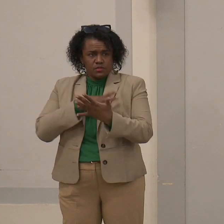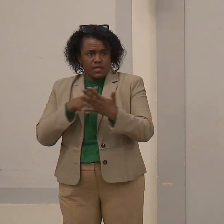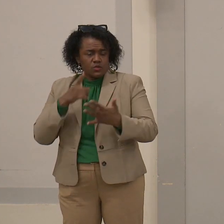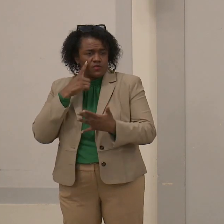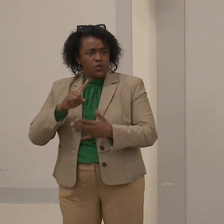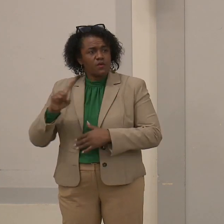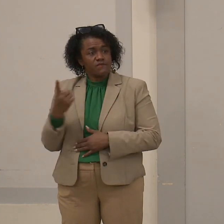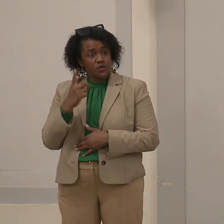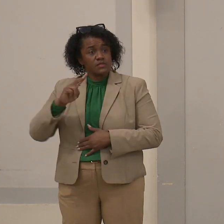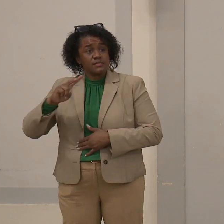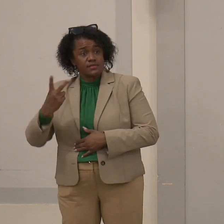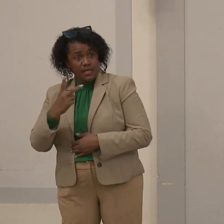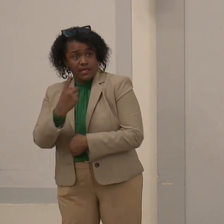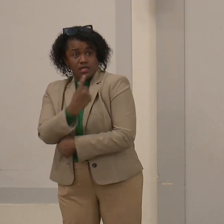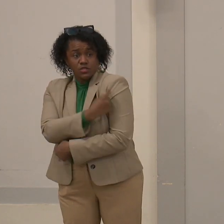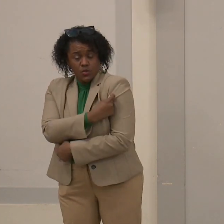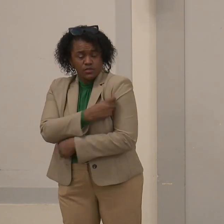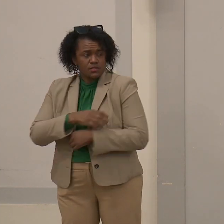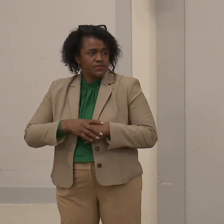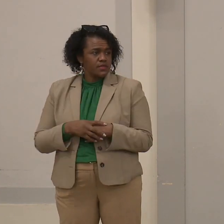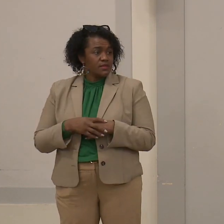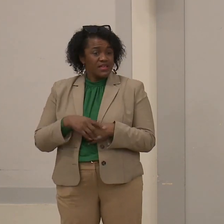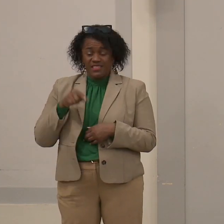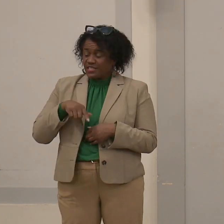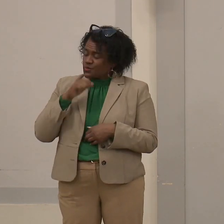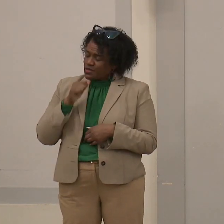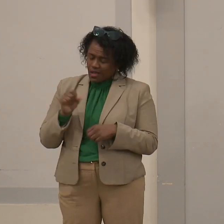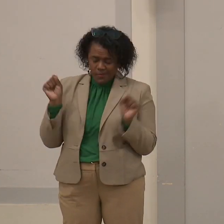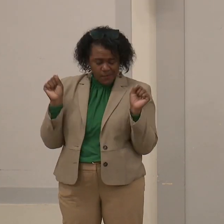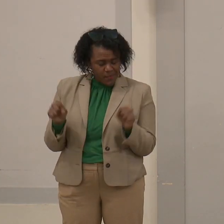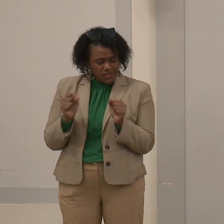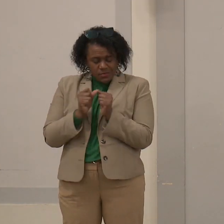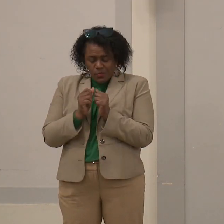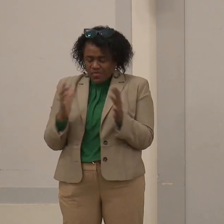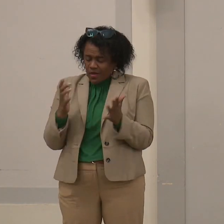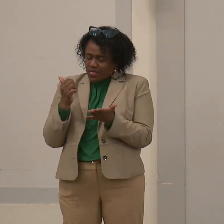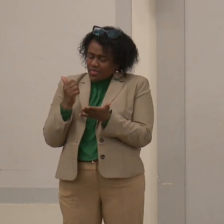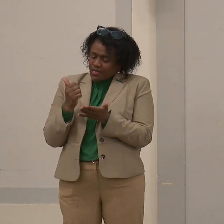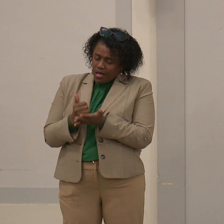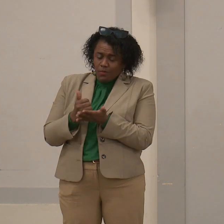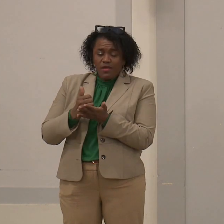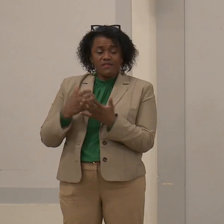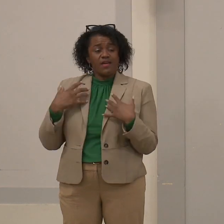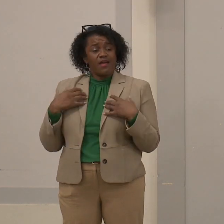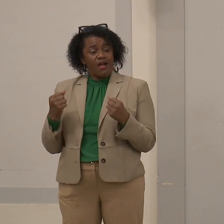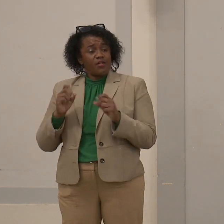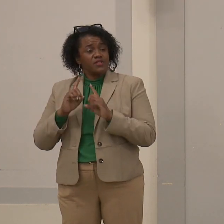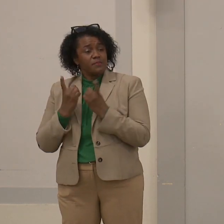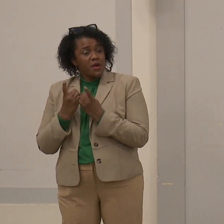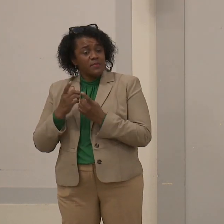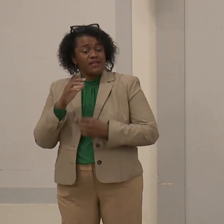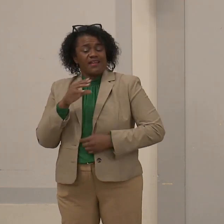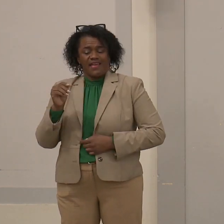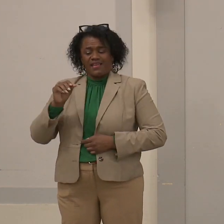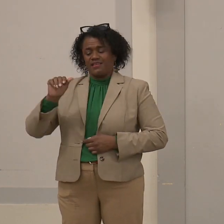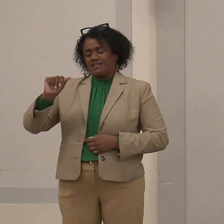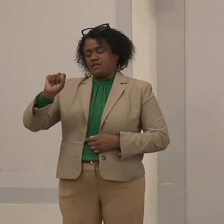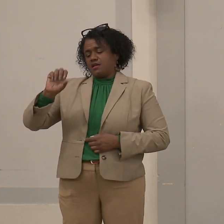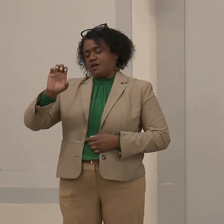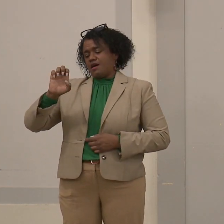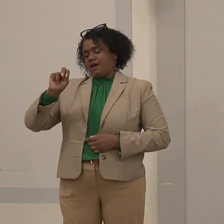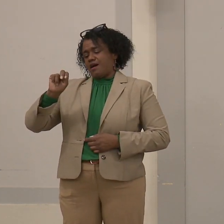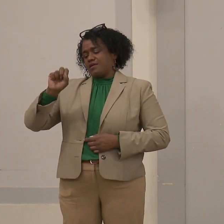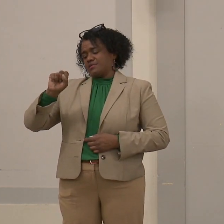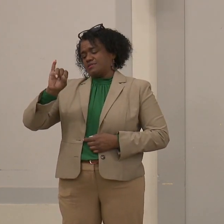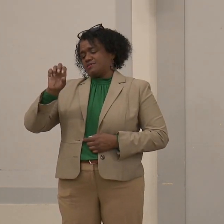first and second dose, this would not have been possible without the help of the Health Department and our partners at Ascension St. Agnes Hospital,